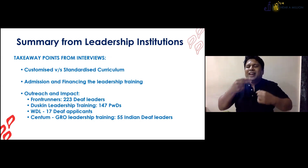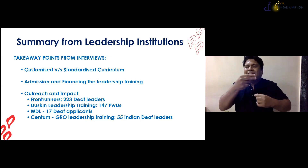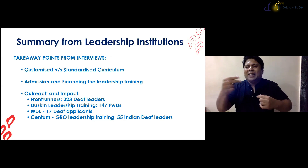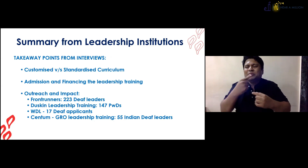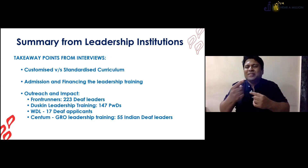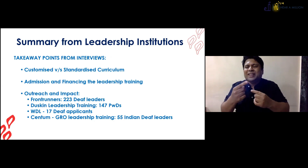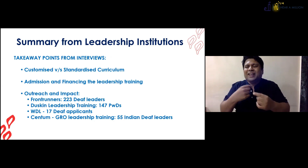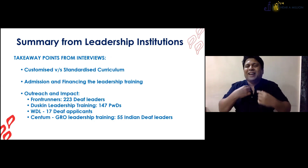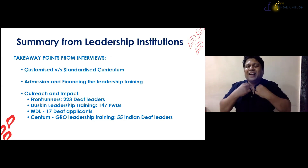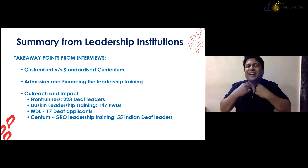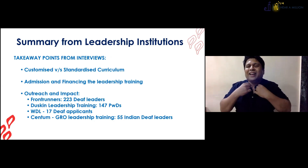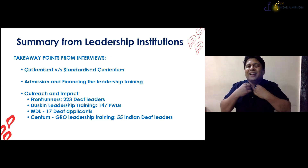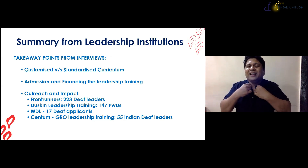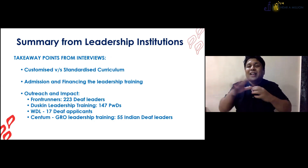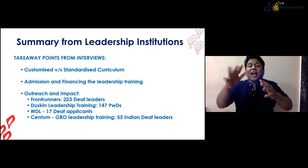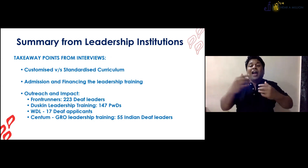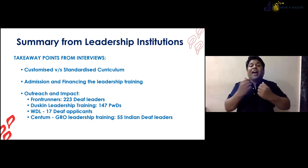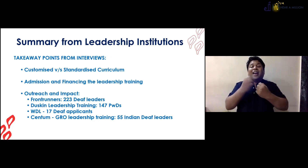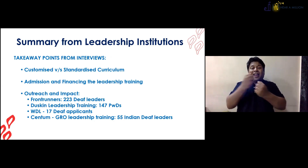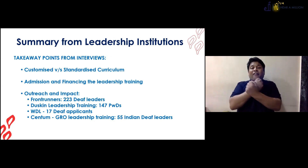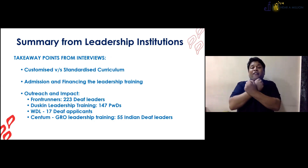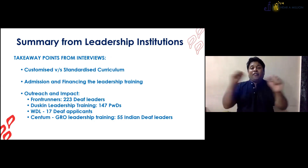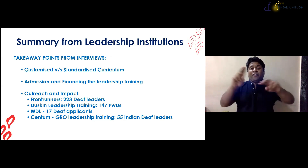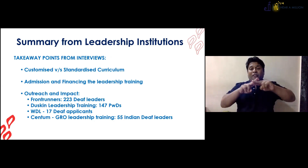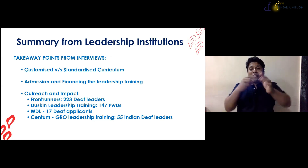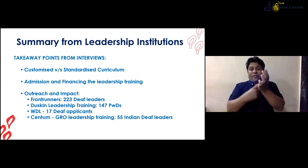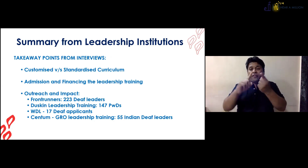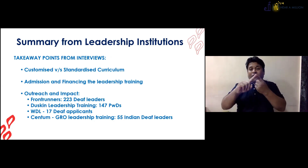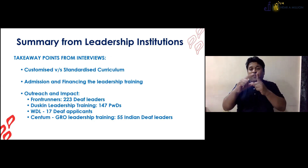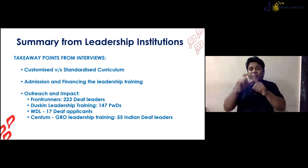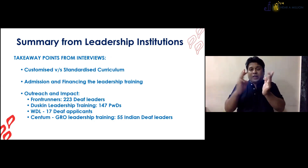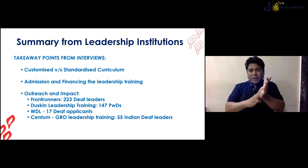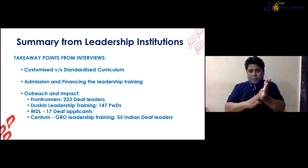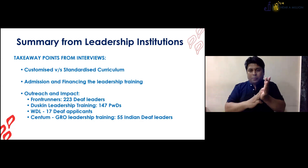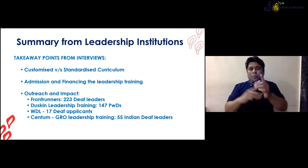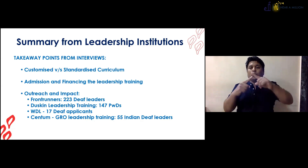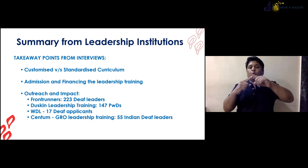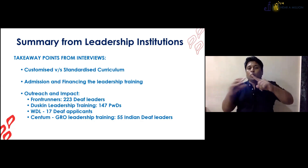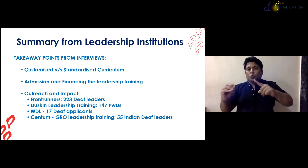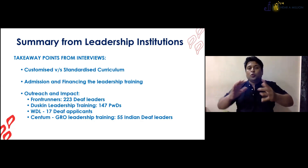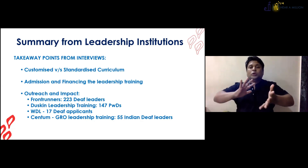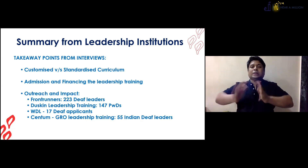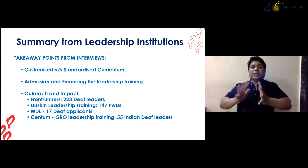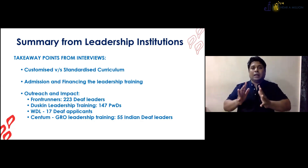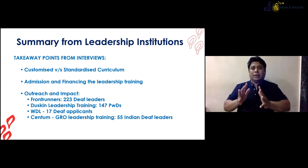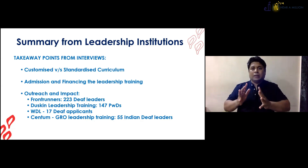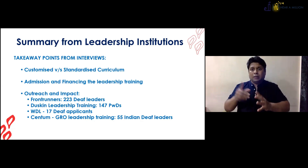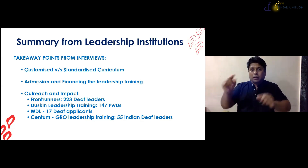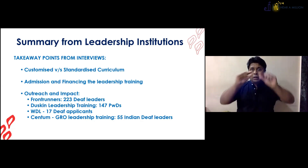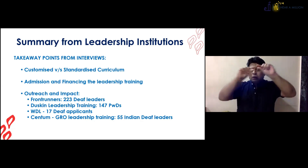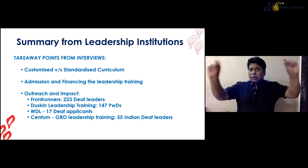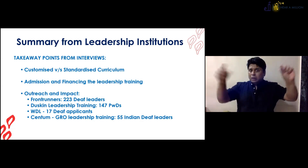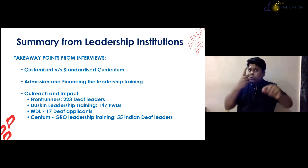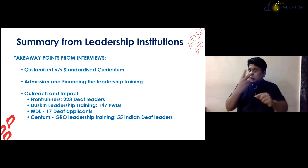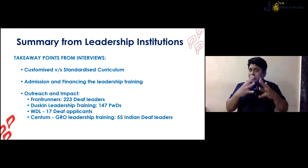thought, what does the t-shirt say? What is your, yeah, freedom to sign, freedom to sign. So